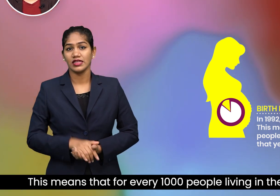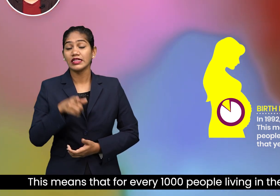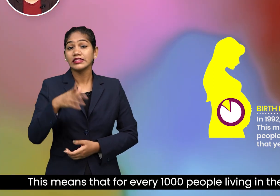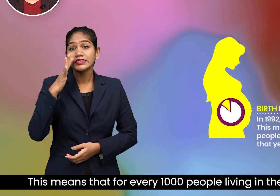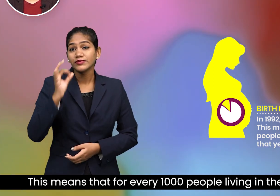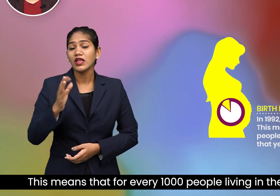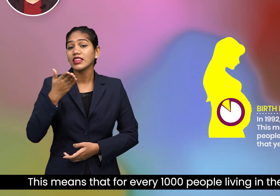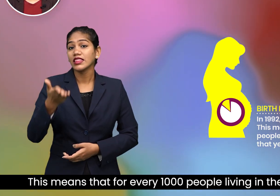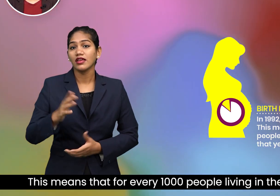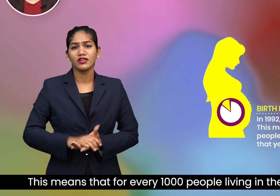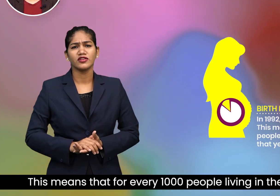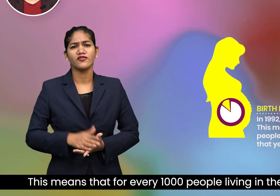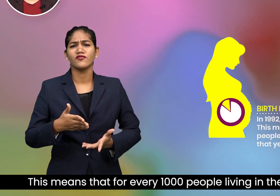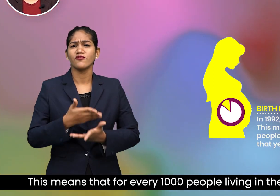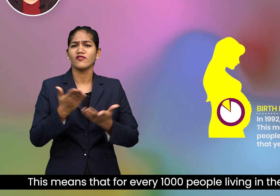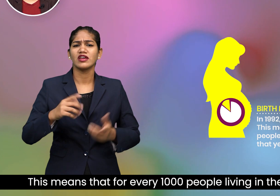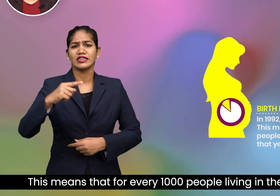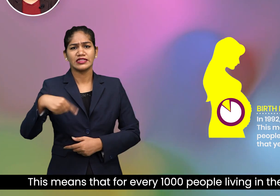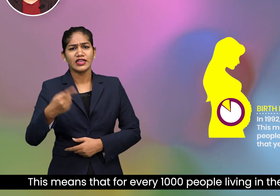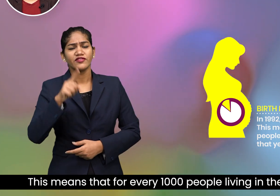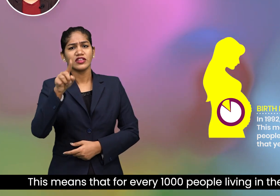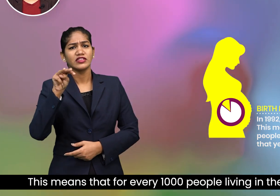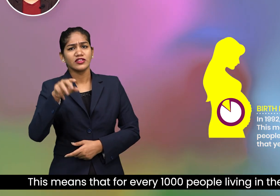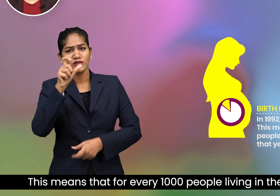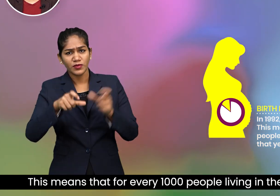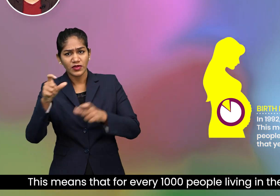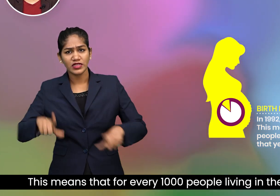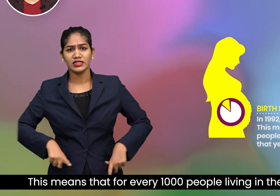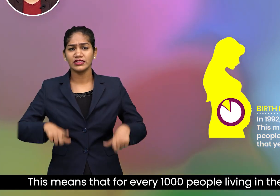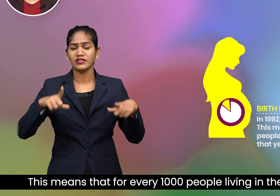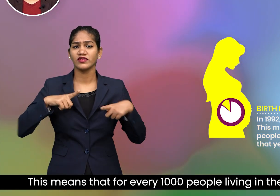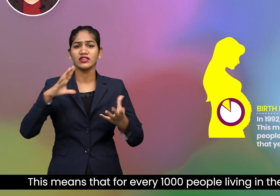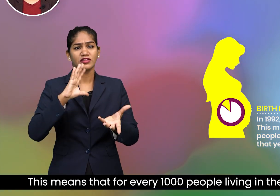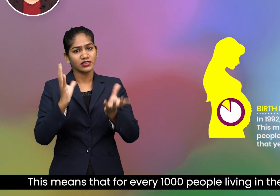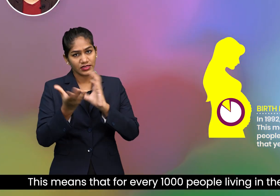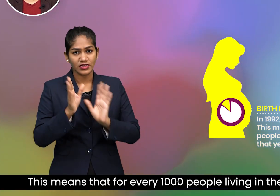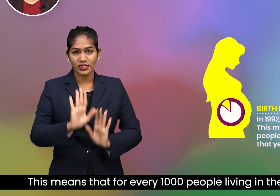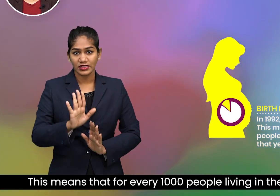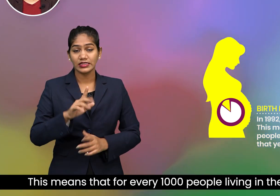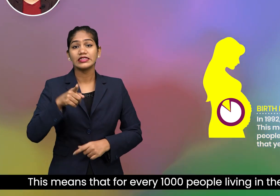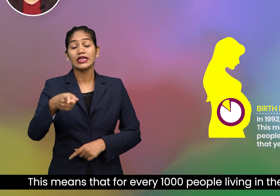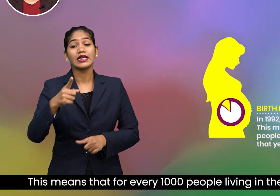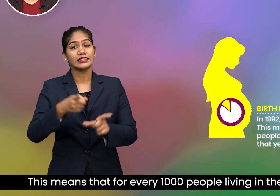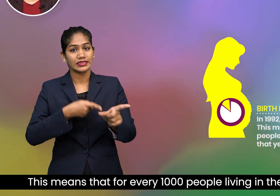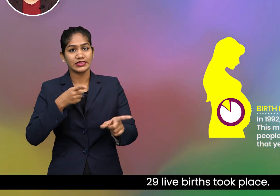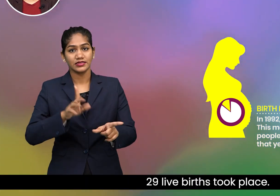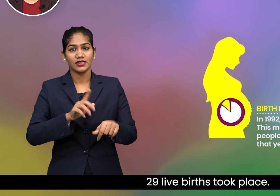This means that for every 1,000 people living in the country during that year,